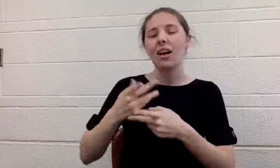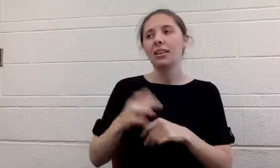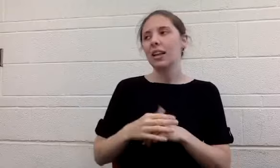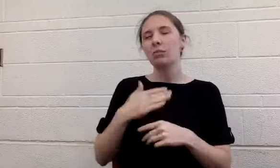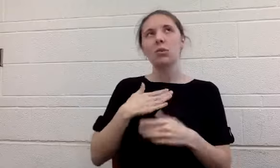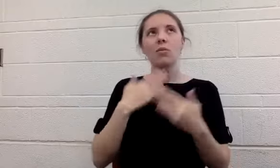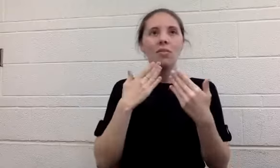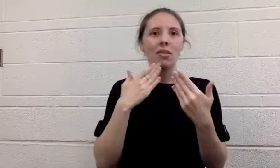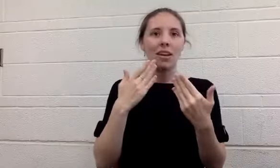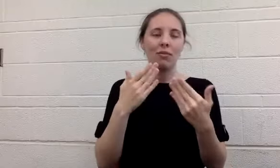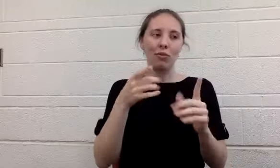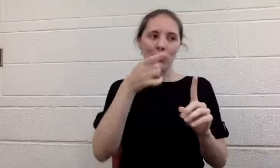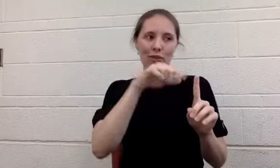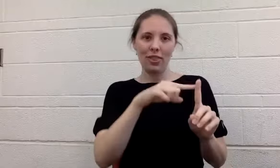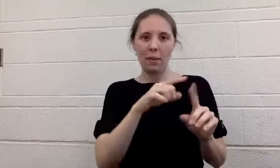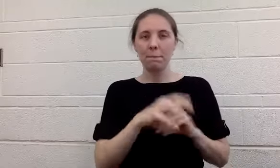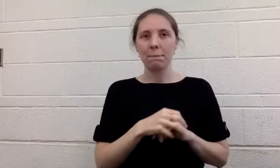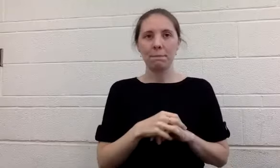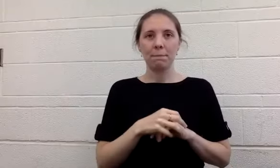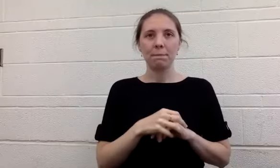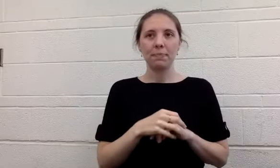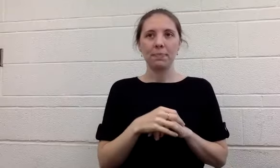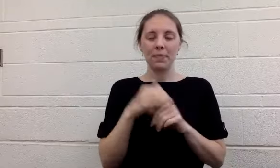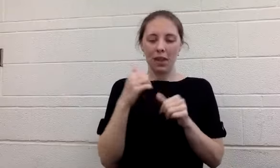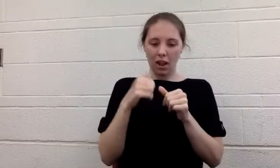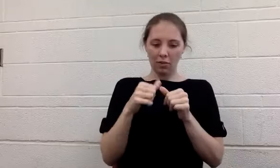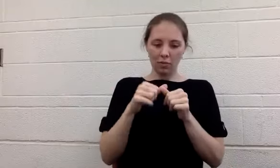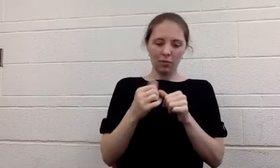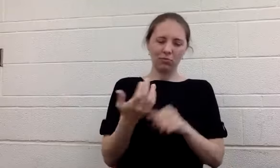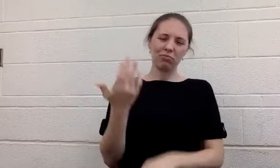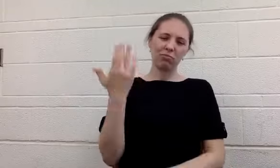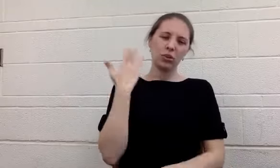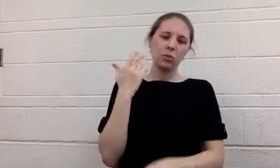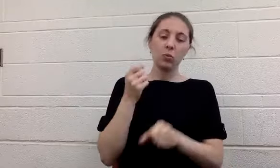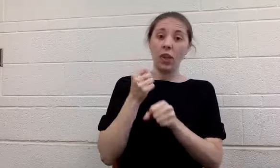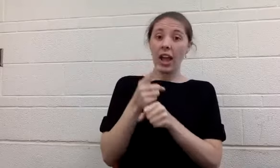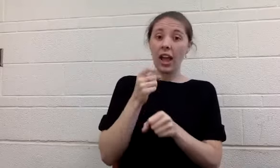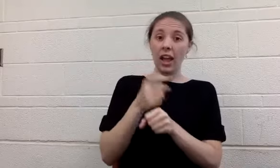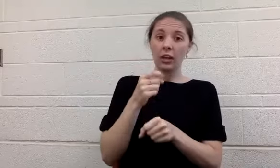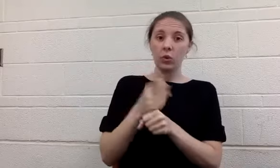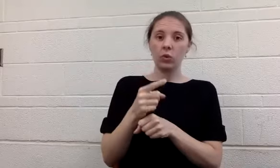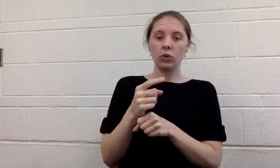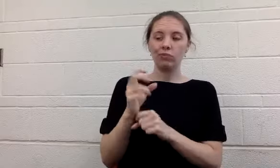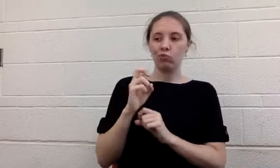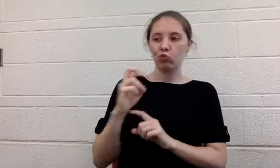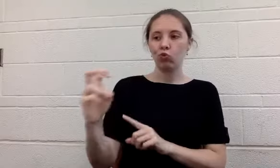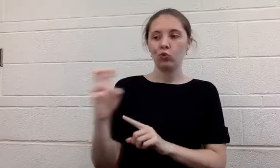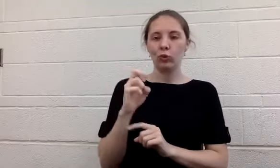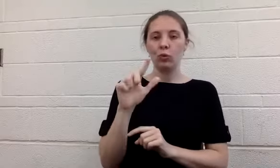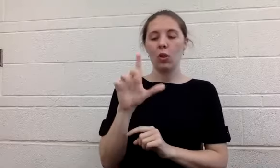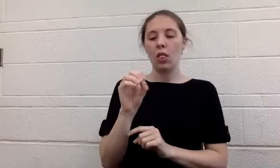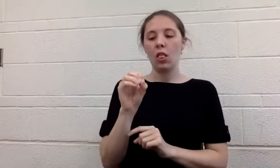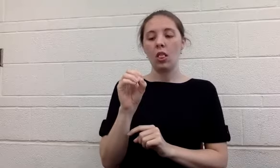gratitude towards them, because, Earl would always say no matter where he was, he'd be at a store and he'd run into one of my buddies in Al-Anon or one